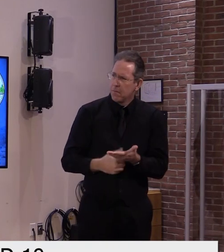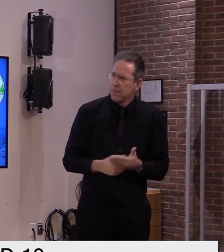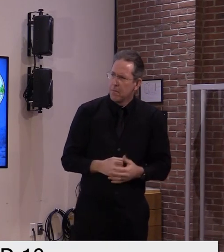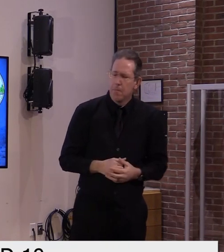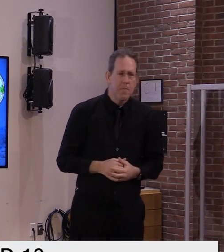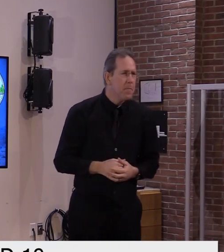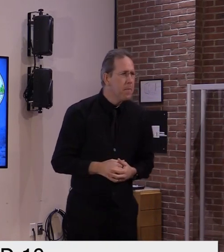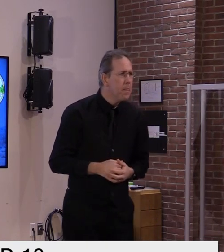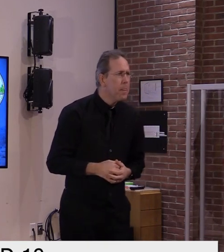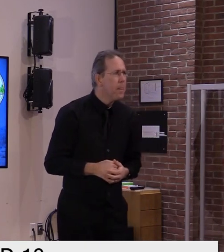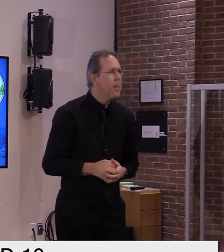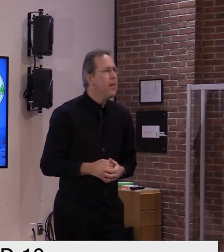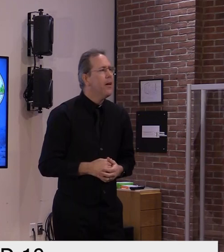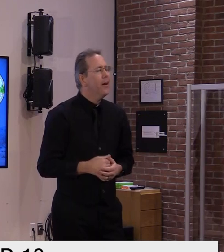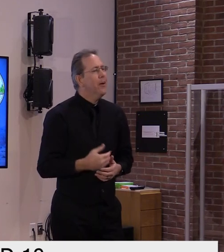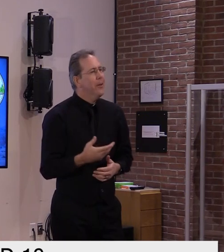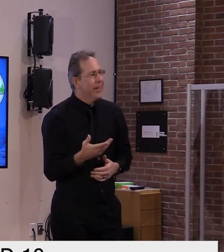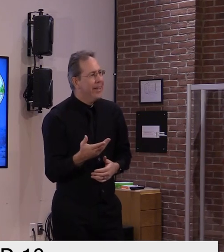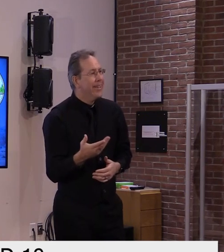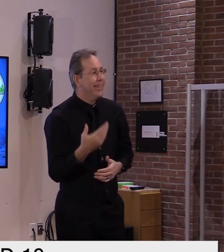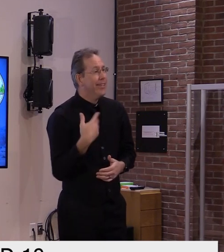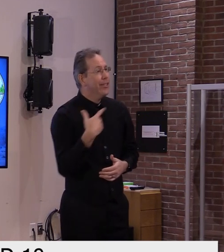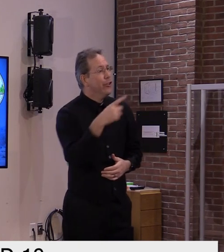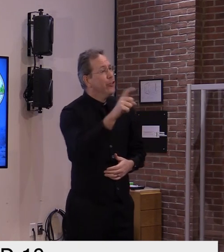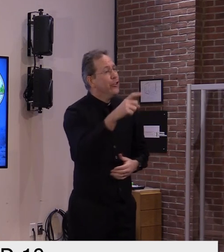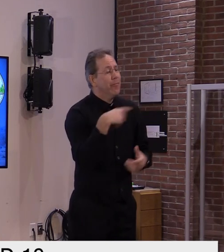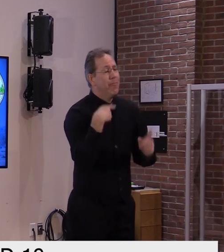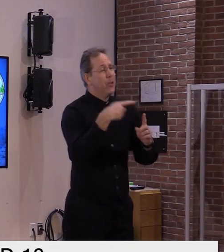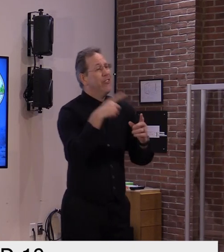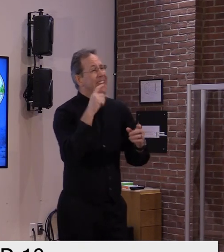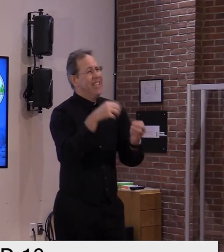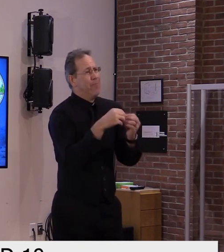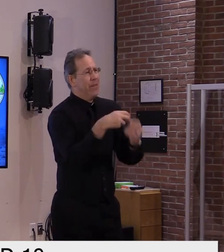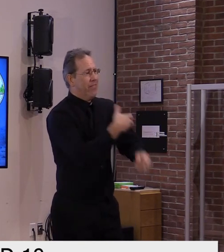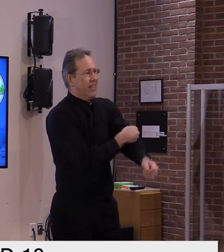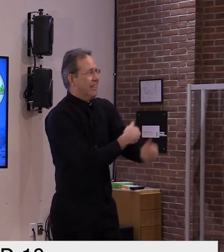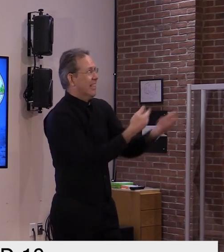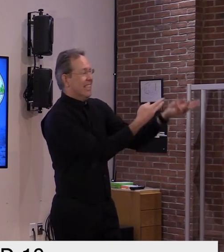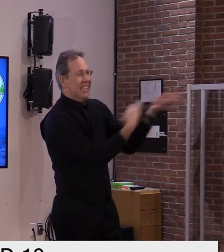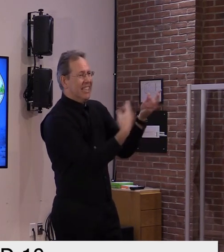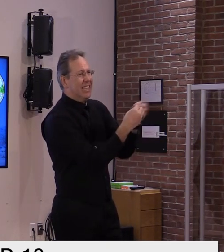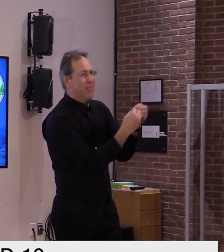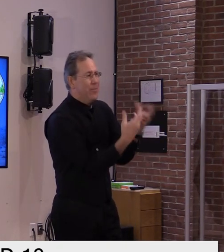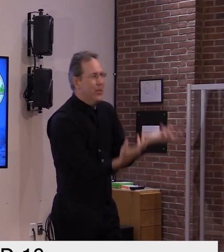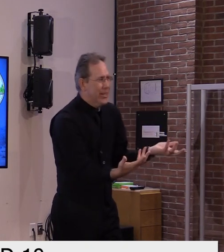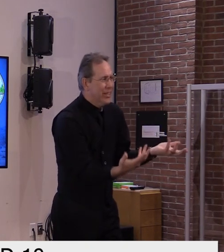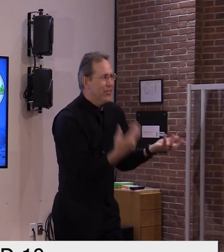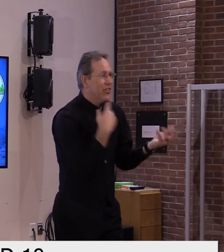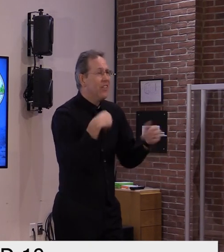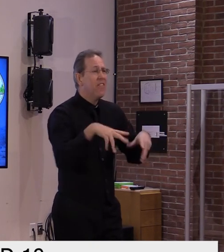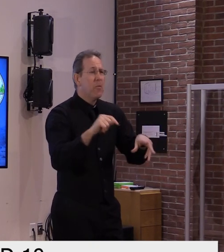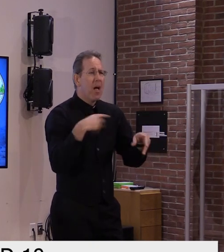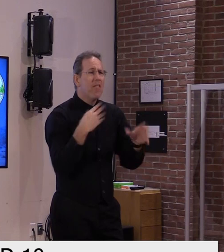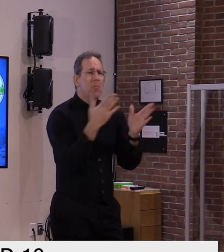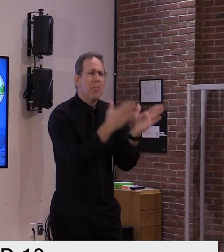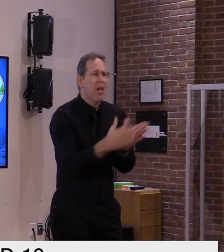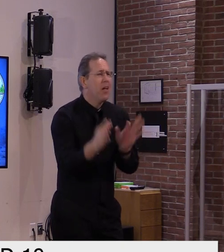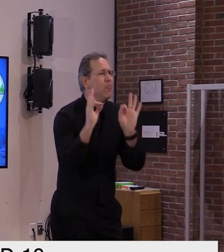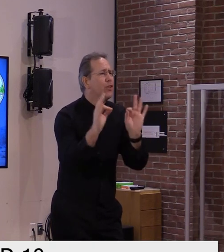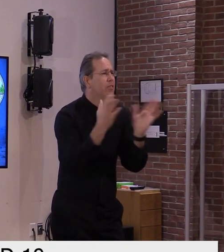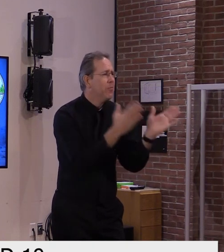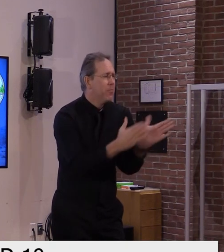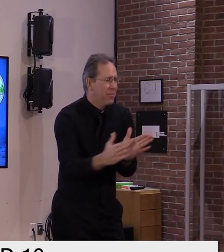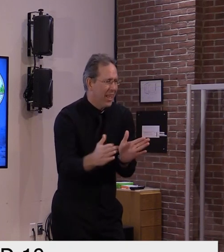can, at least in our state, we're comfortable with a plan that we're committed to. I believe